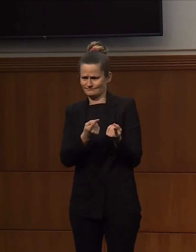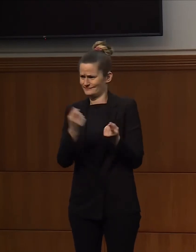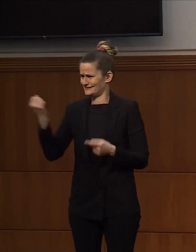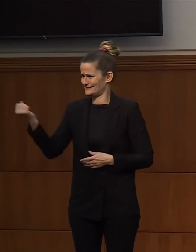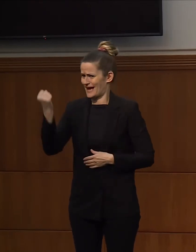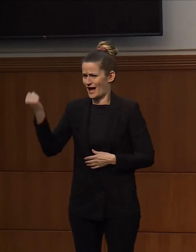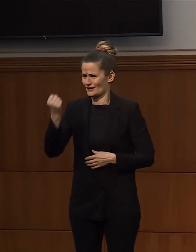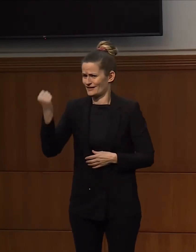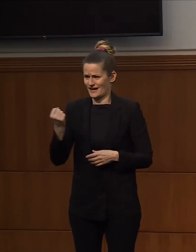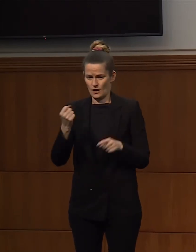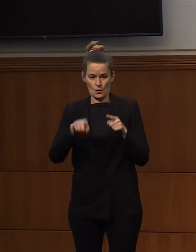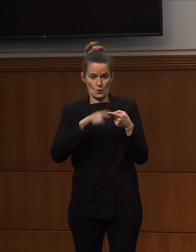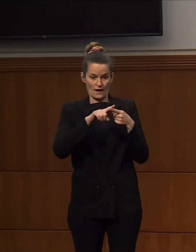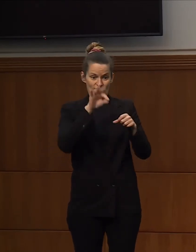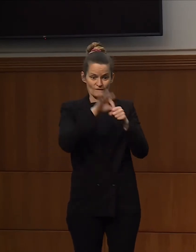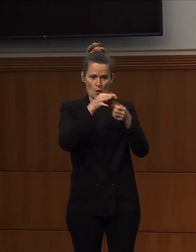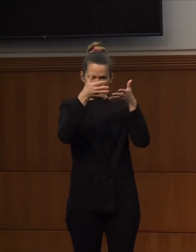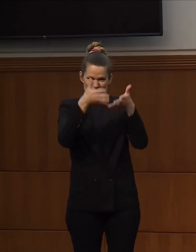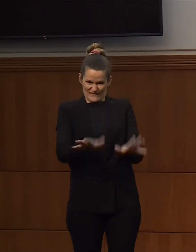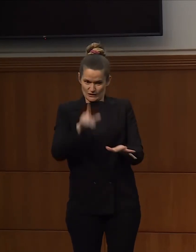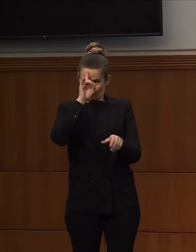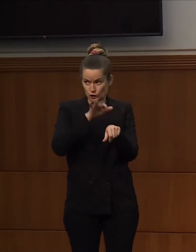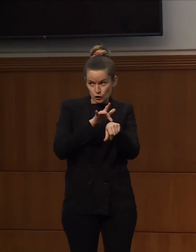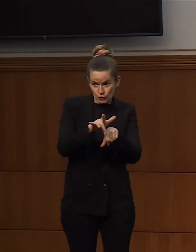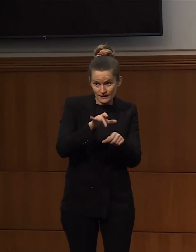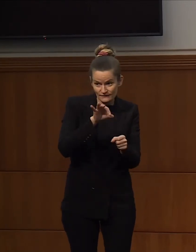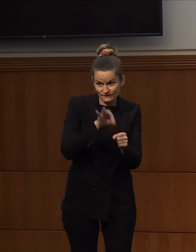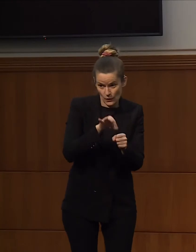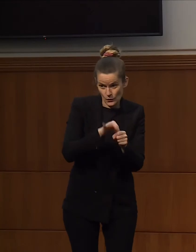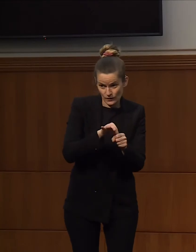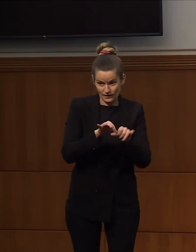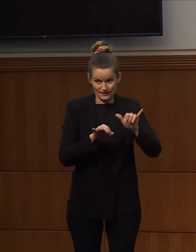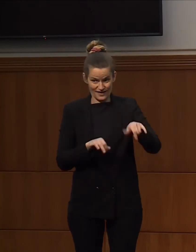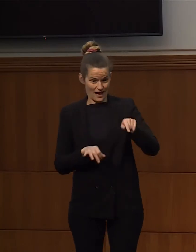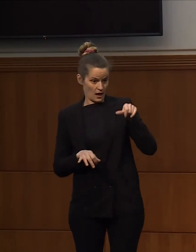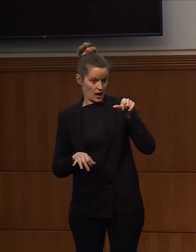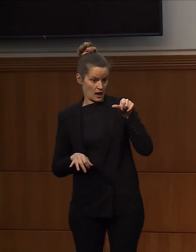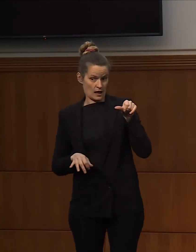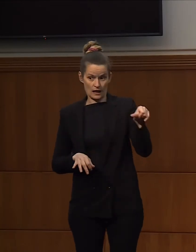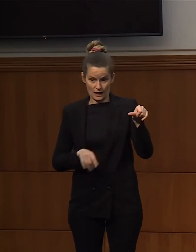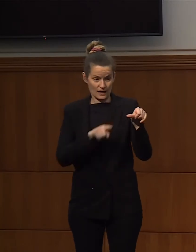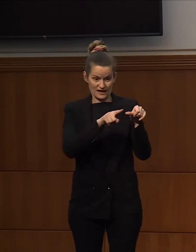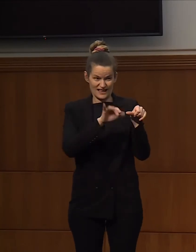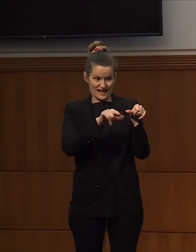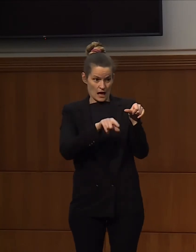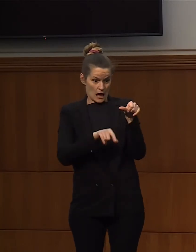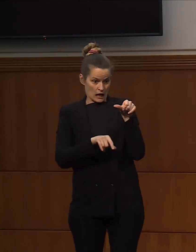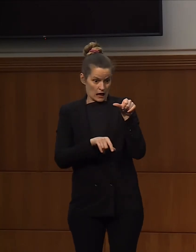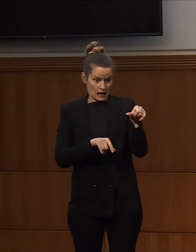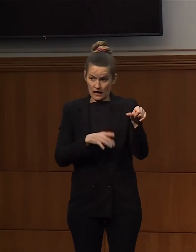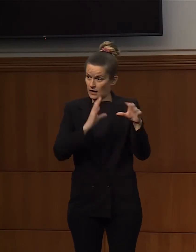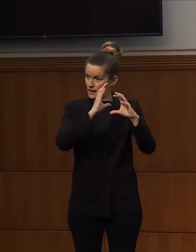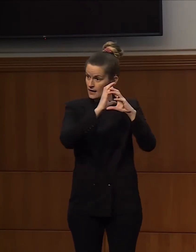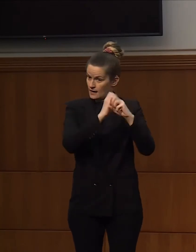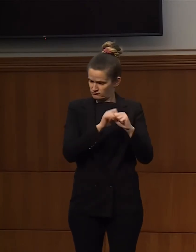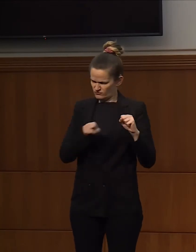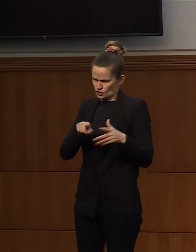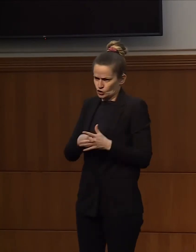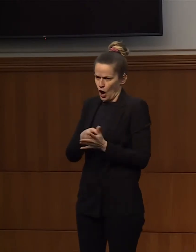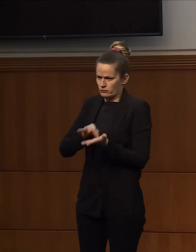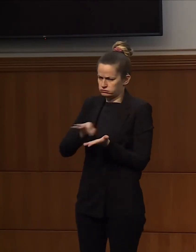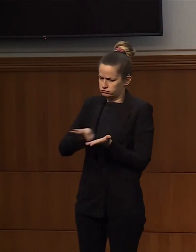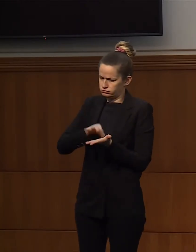so we've asked them to go ahead and hit the button at 7 o'clock to start that process. That is not an immediate process. I know from my experience in